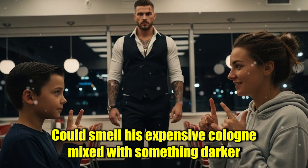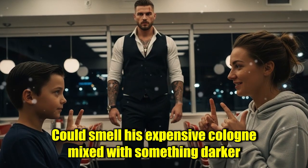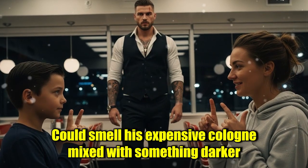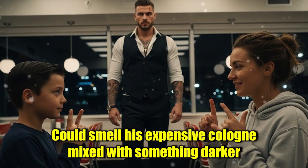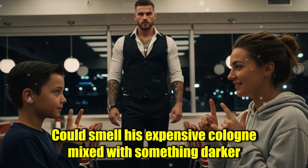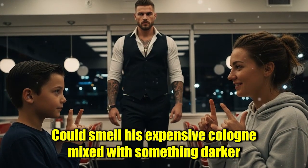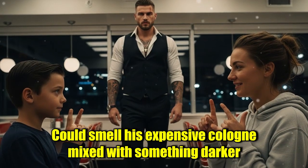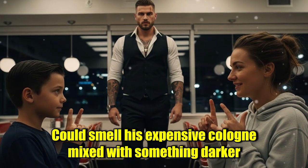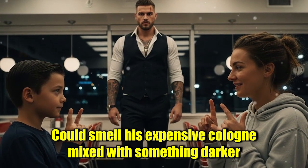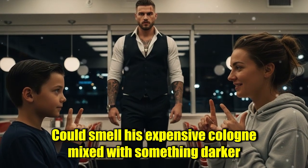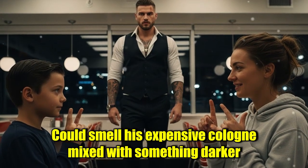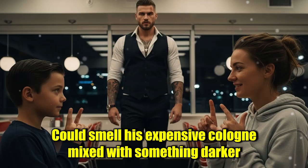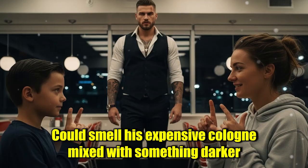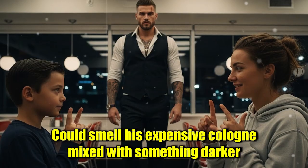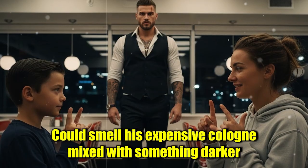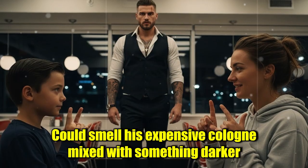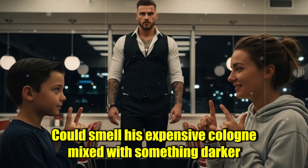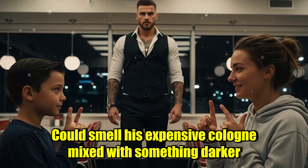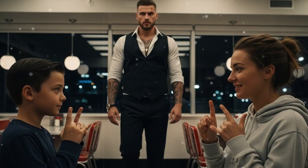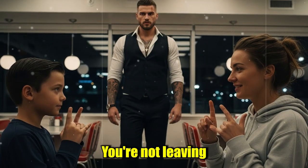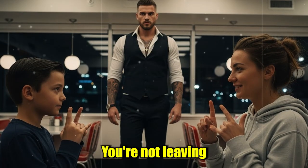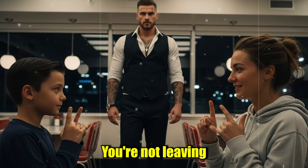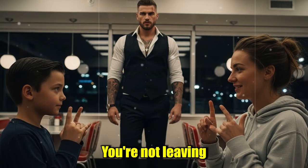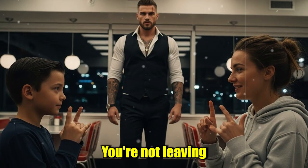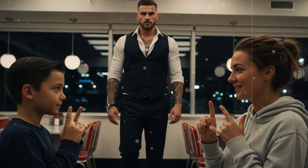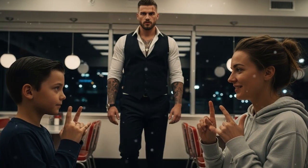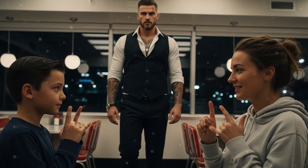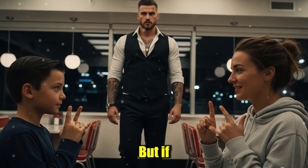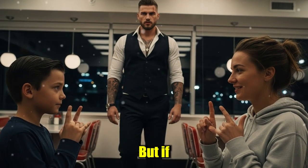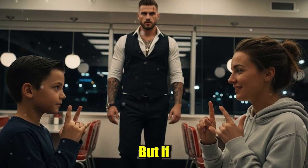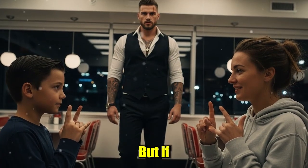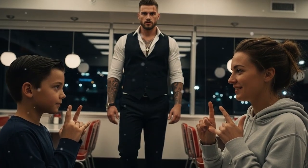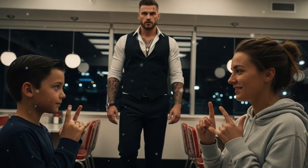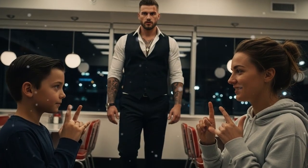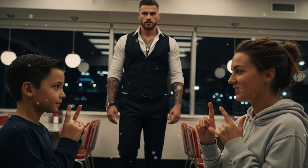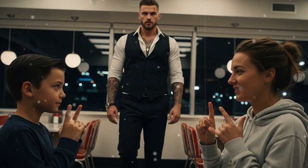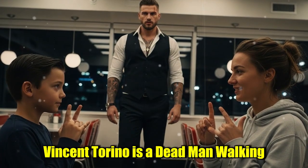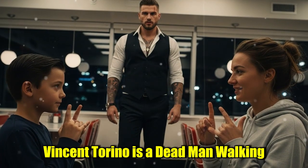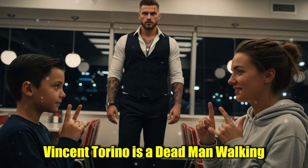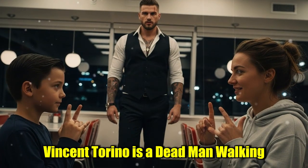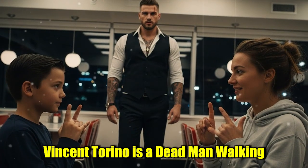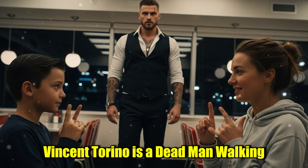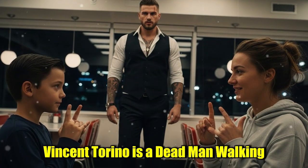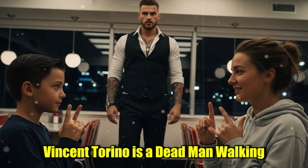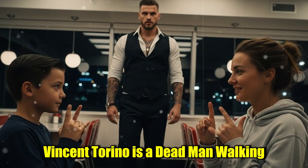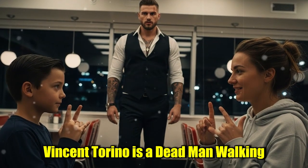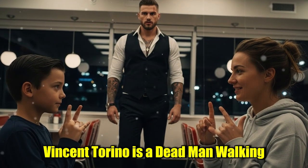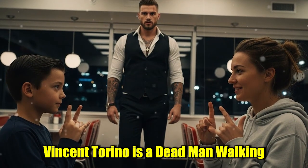his expensive cologne mixed with something darker. "You're not leaving. But if Vincent Torino is a dead man